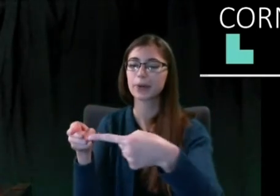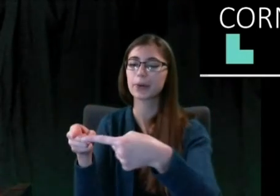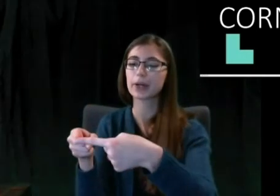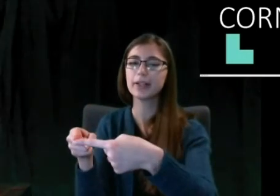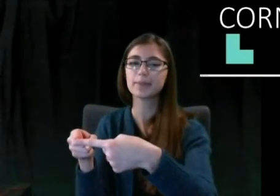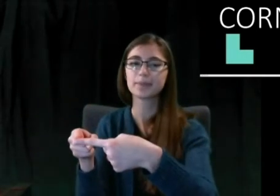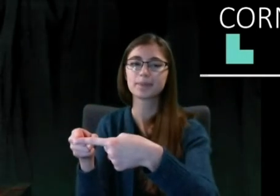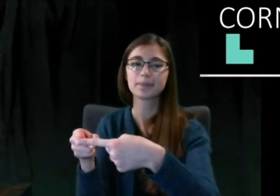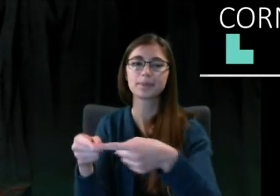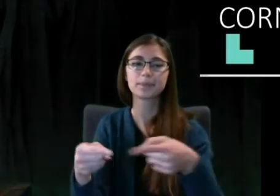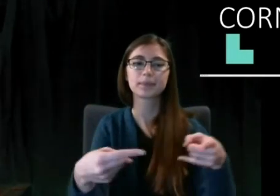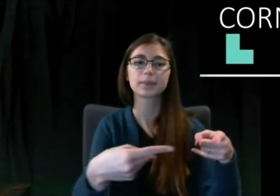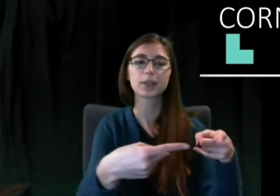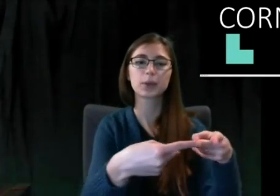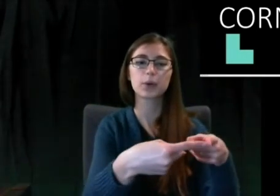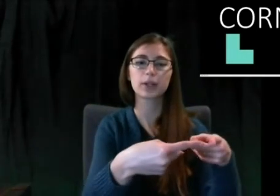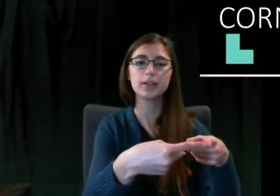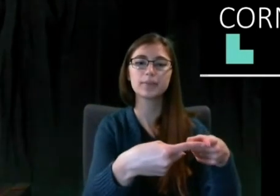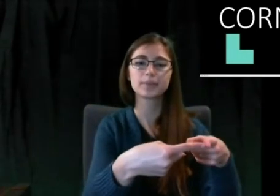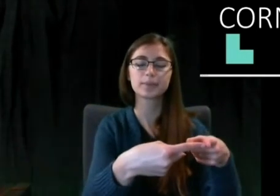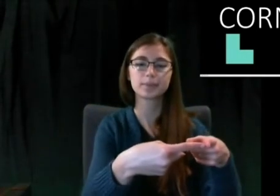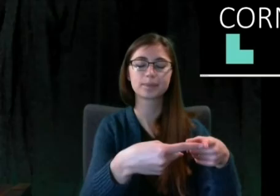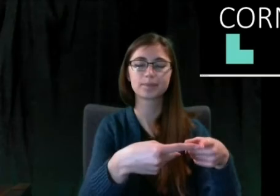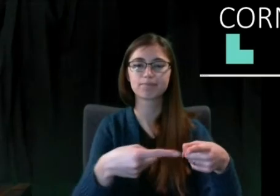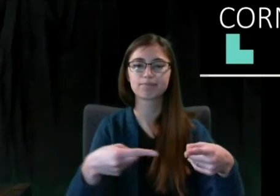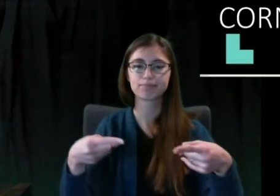Corner. Corner.